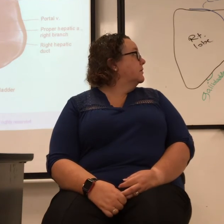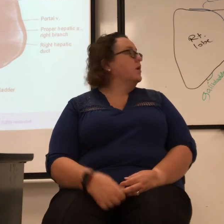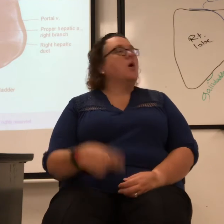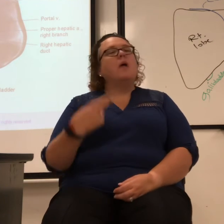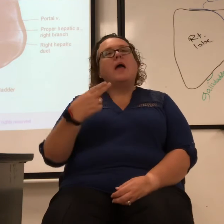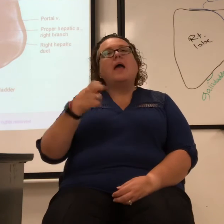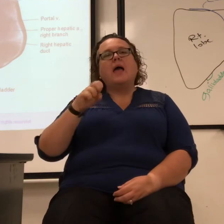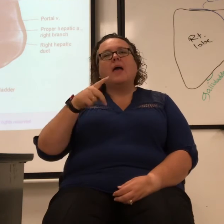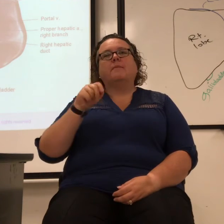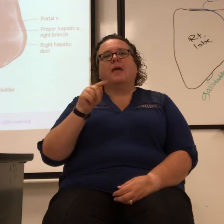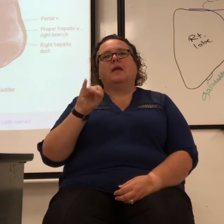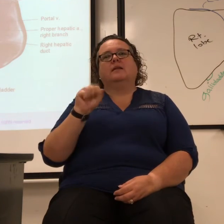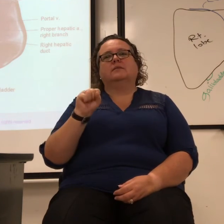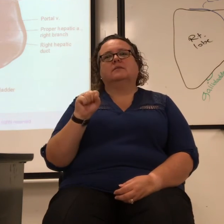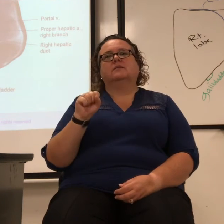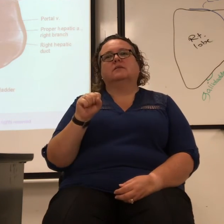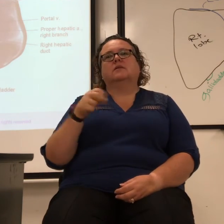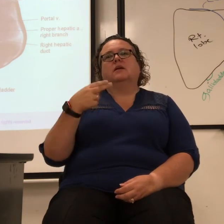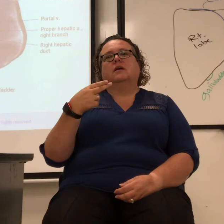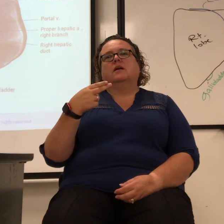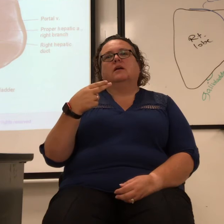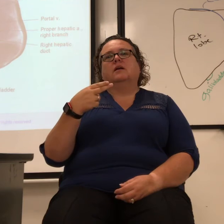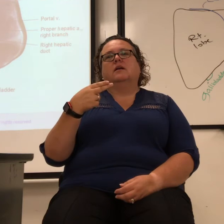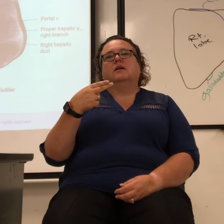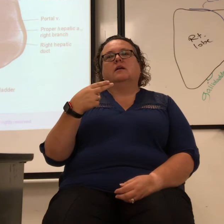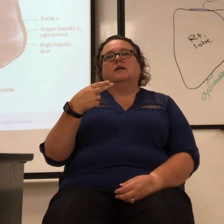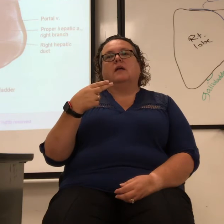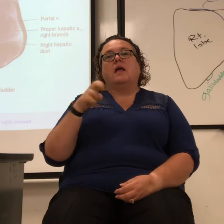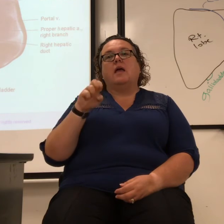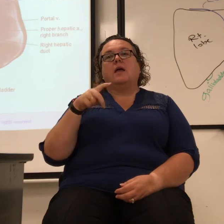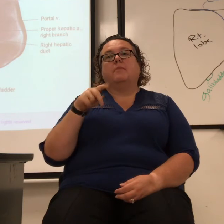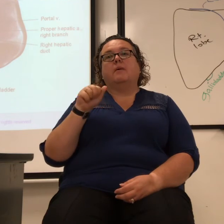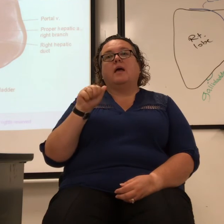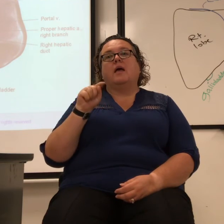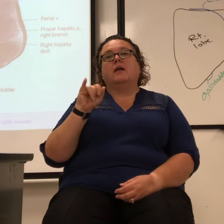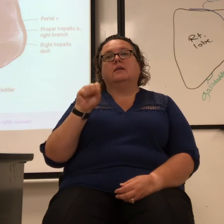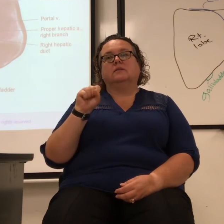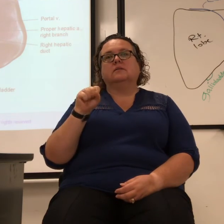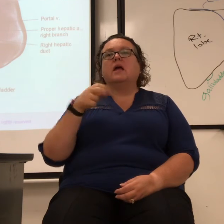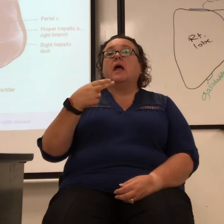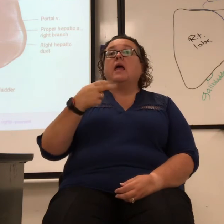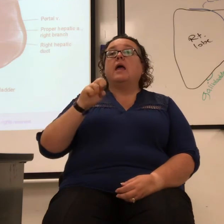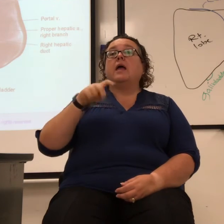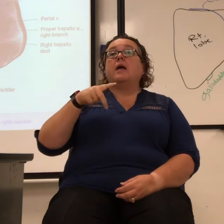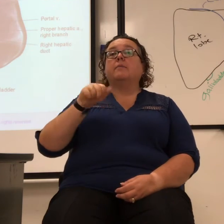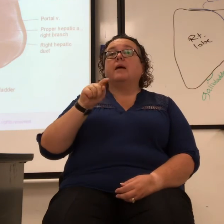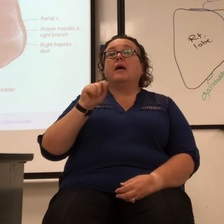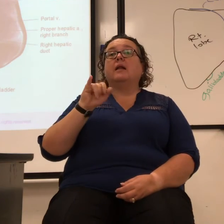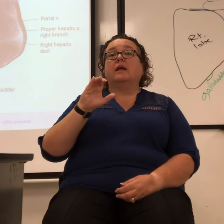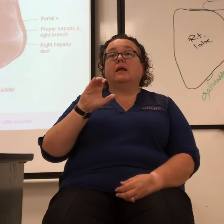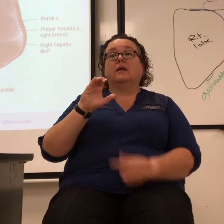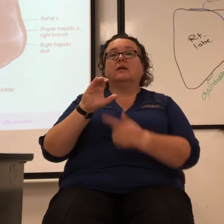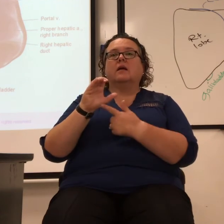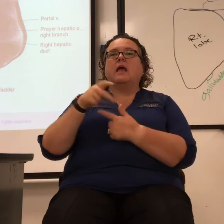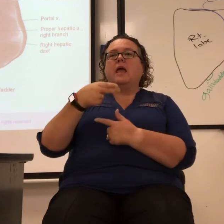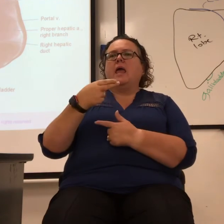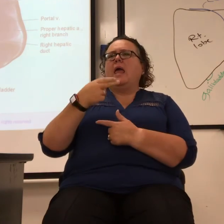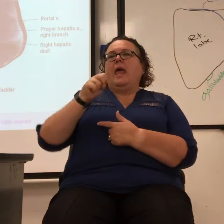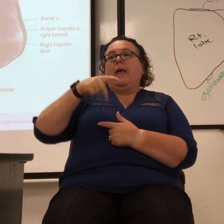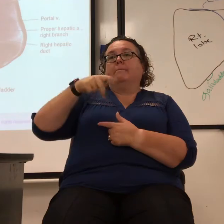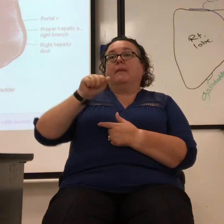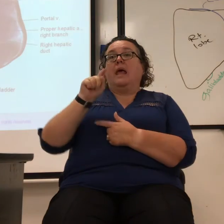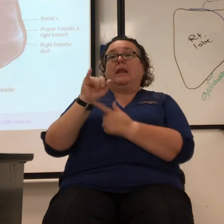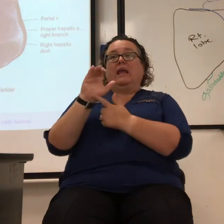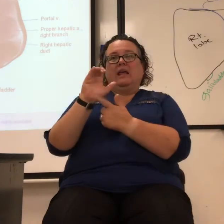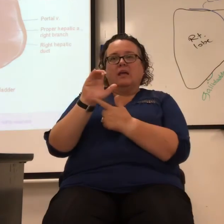Hepatis. Hepatic always refers to liver. Okay, this doorway in. Let's see here.